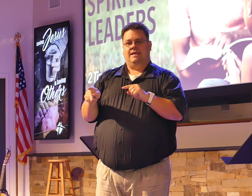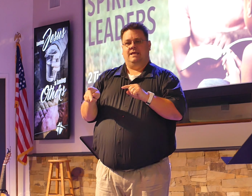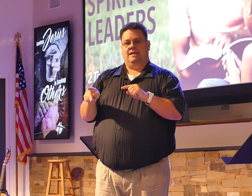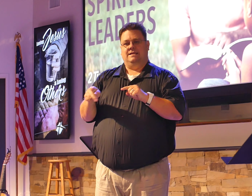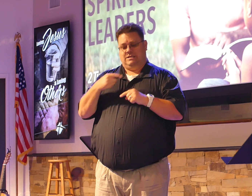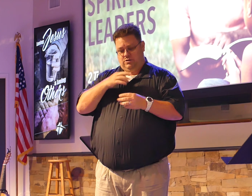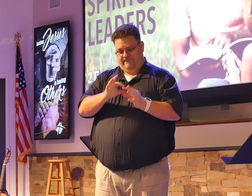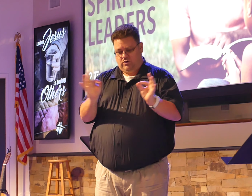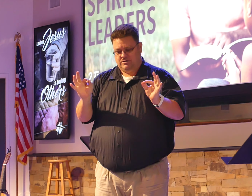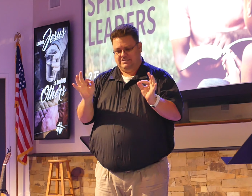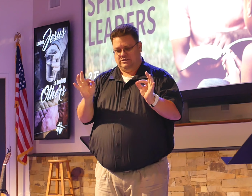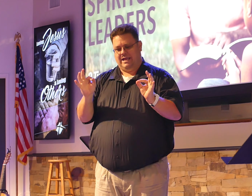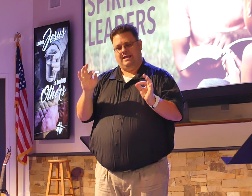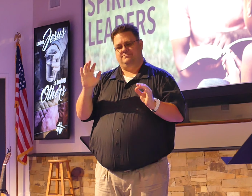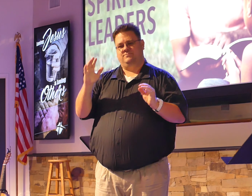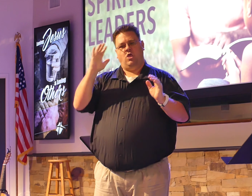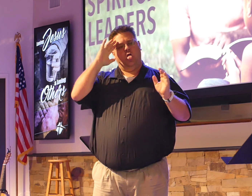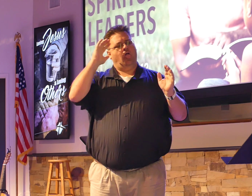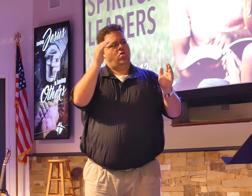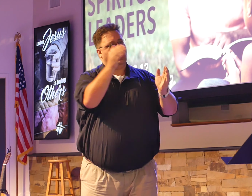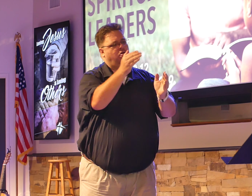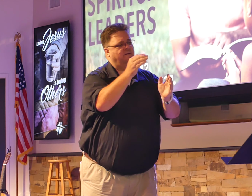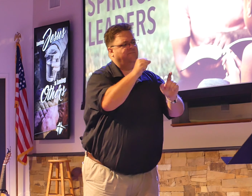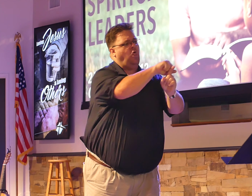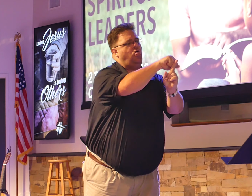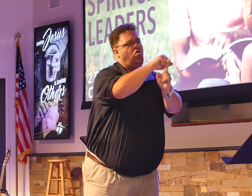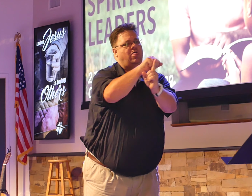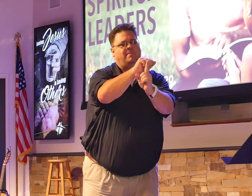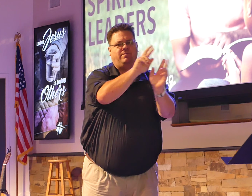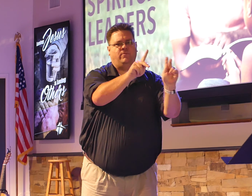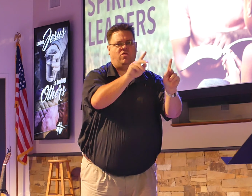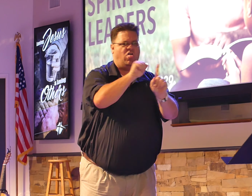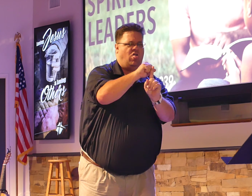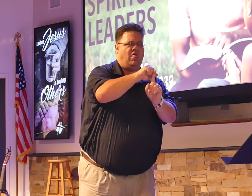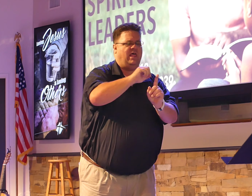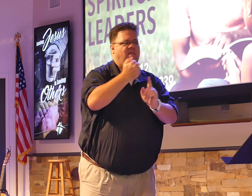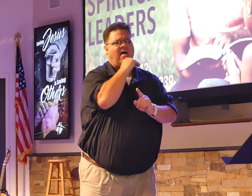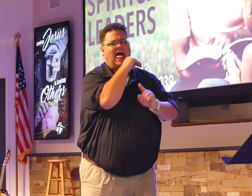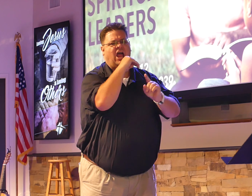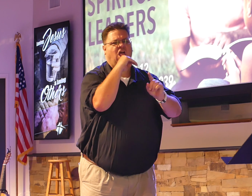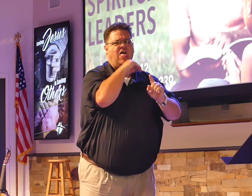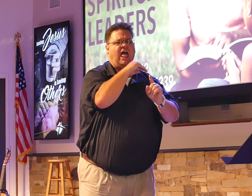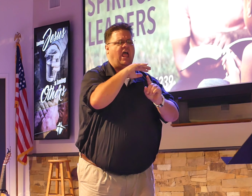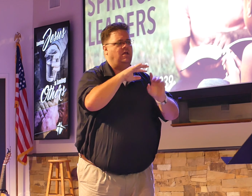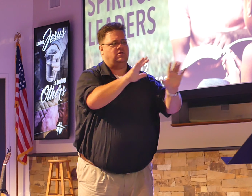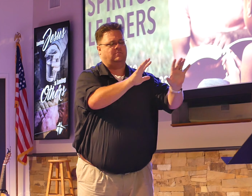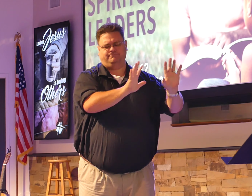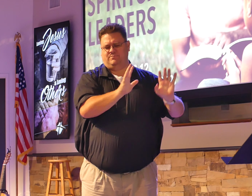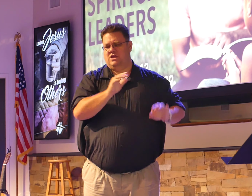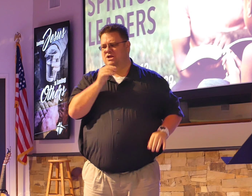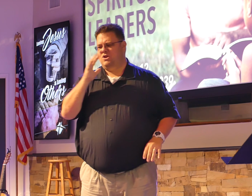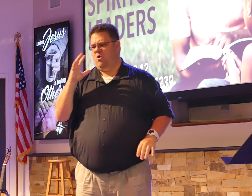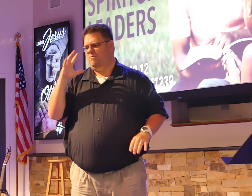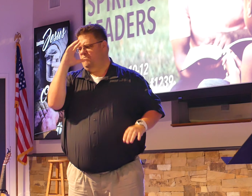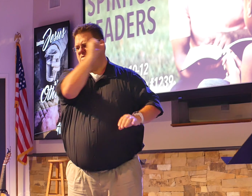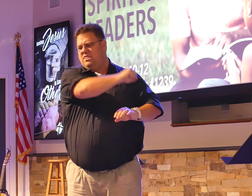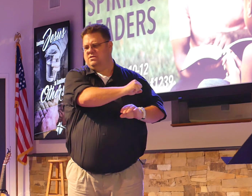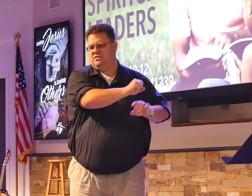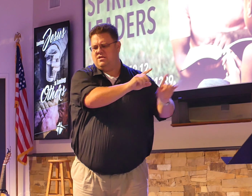going to kind of turn his focus away from the scammers. He's going to say, now, look, don't get cynical, Timothy, because of all these scammers out here. I want you